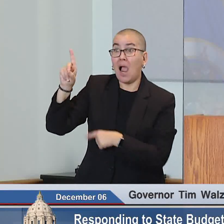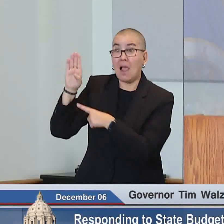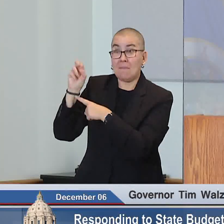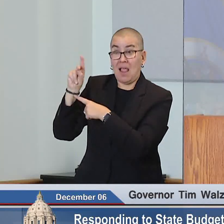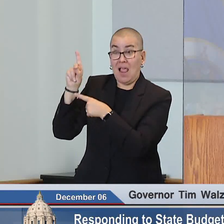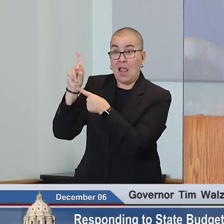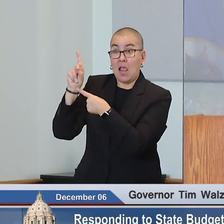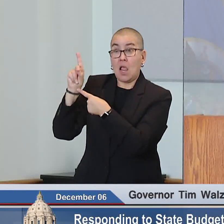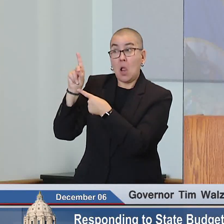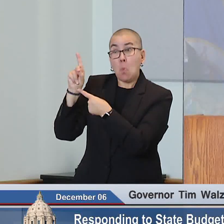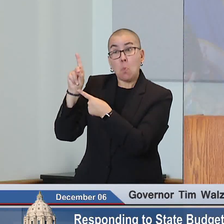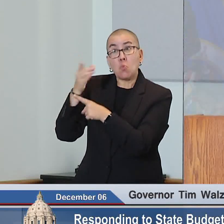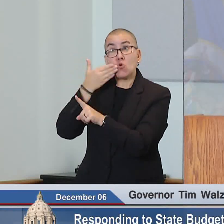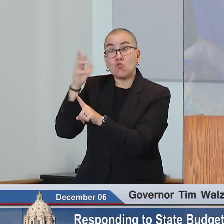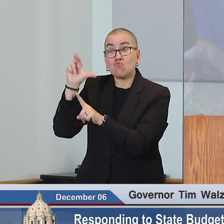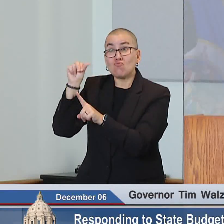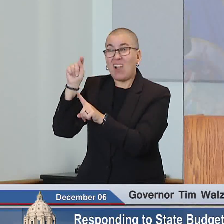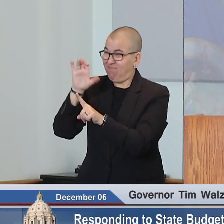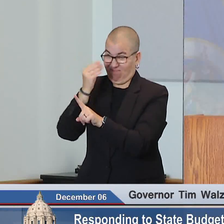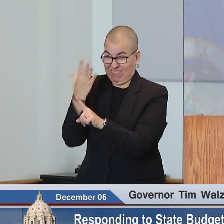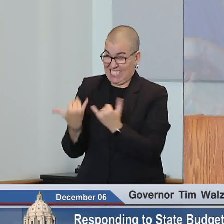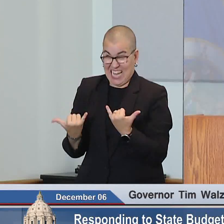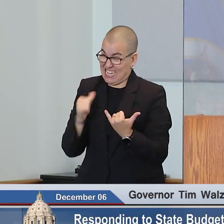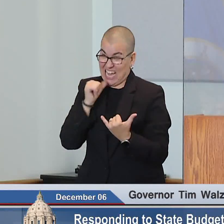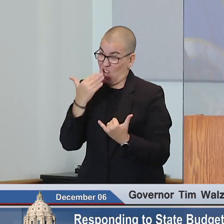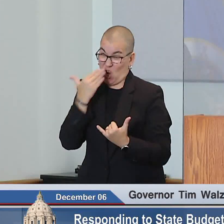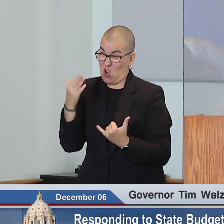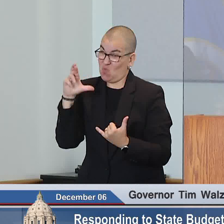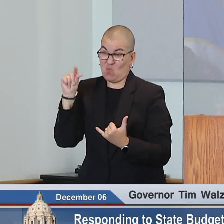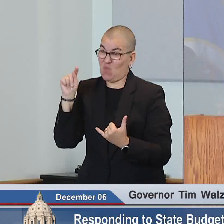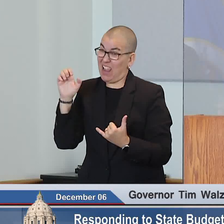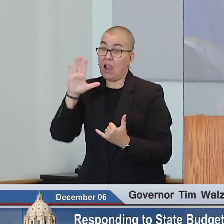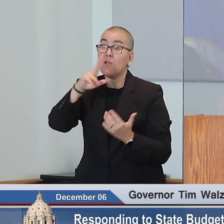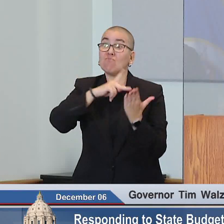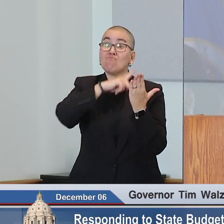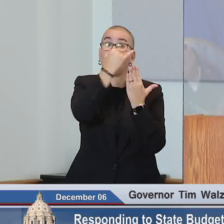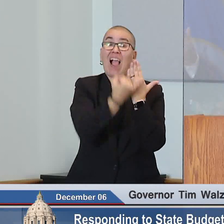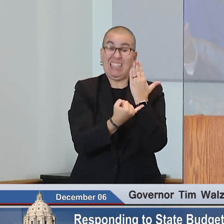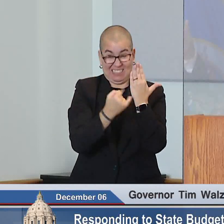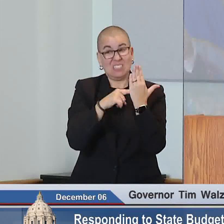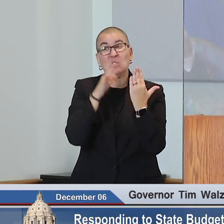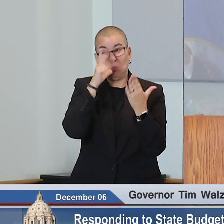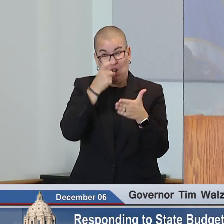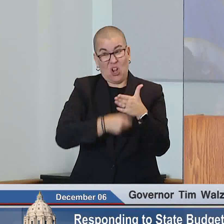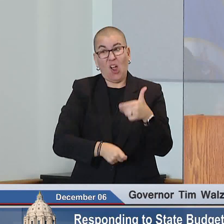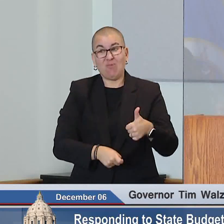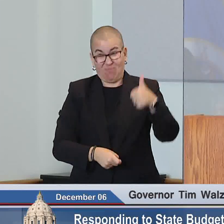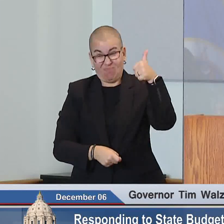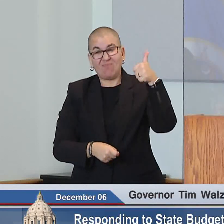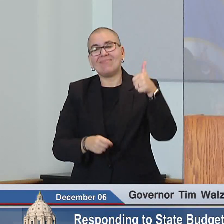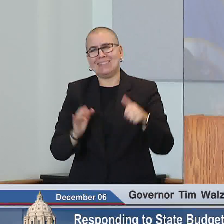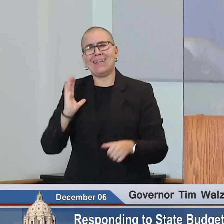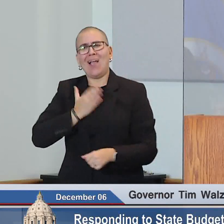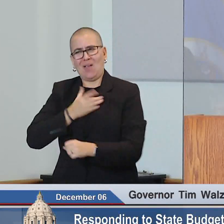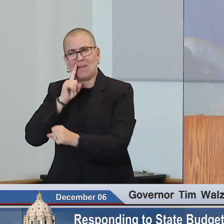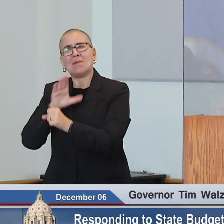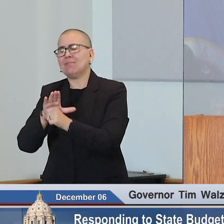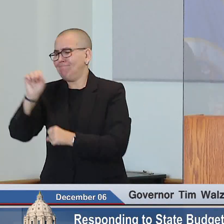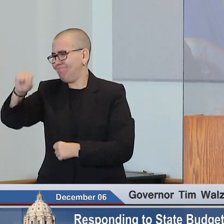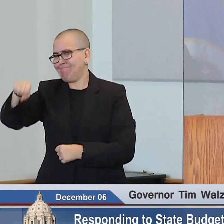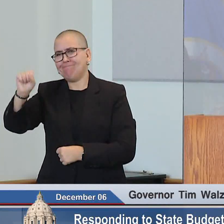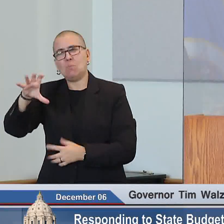The rates aren't as great now, but the projects are still going to go up in cost. So my commitment on this, and I think the conversation I want us to start having, is